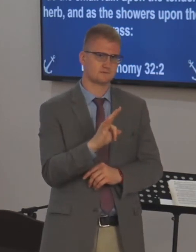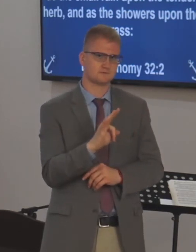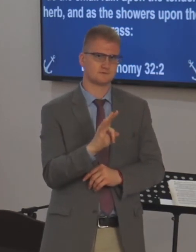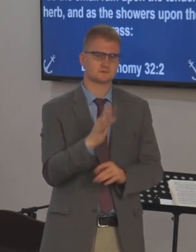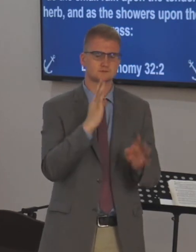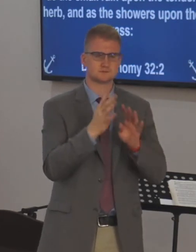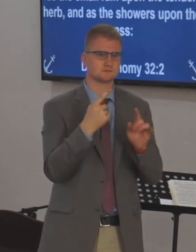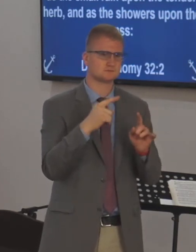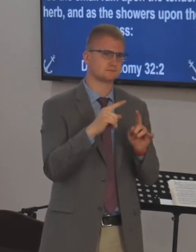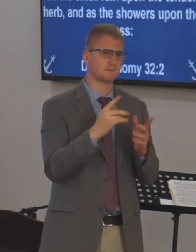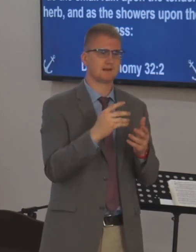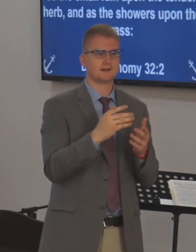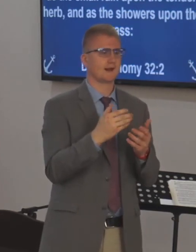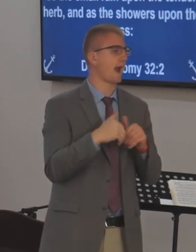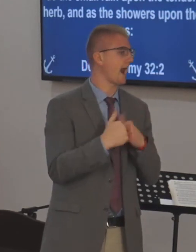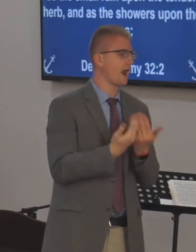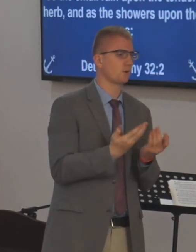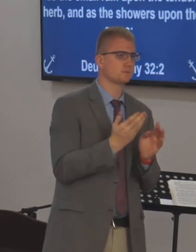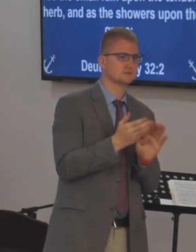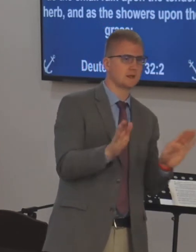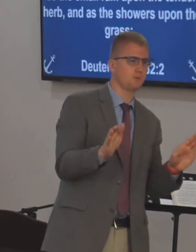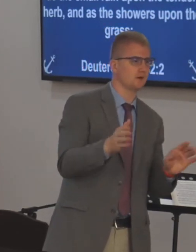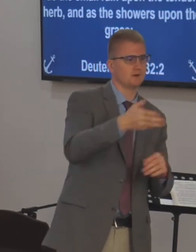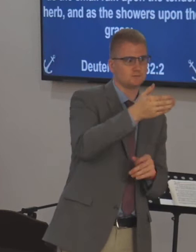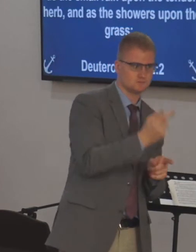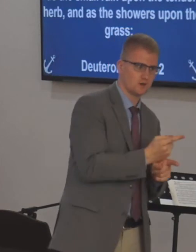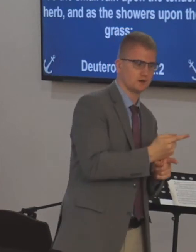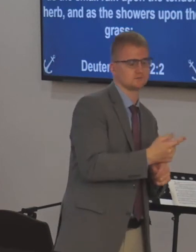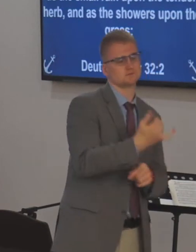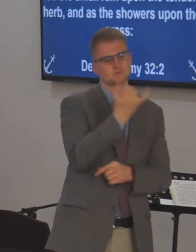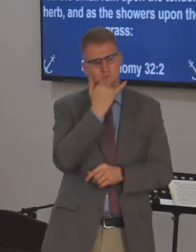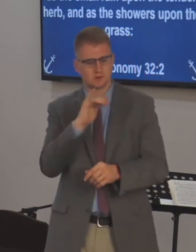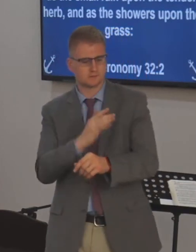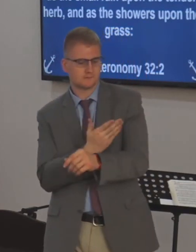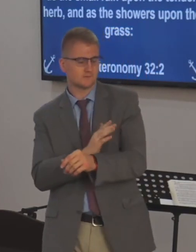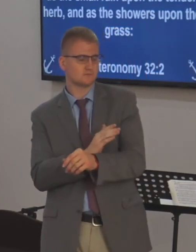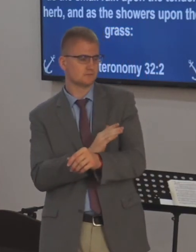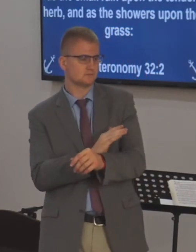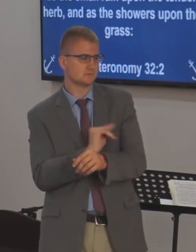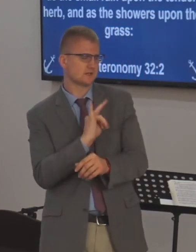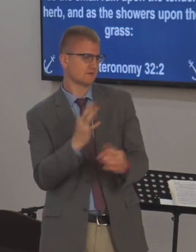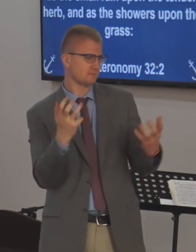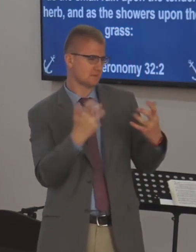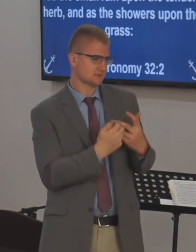are right, you want to know you're listening to the right music, is because it lines up with the beat of your heart.